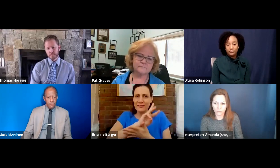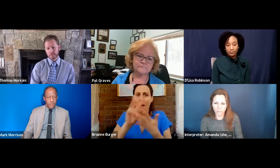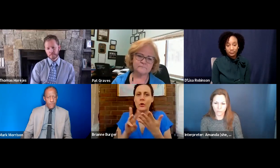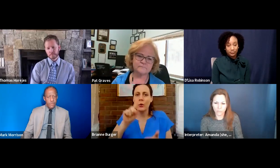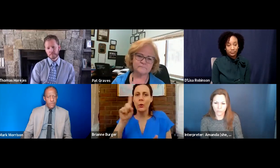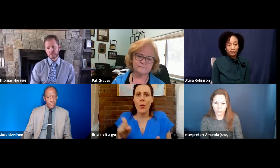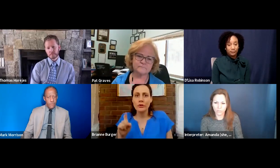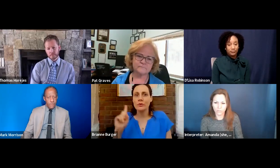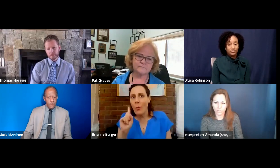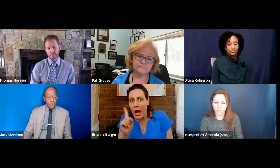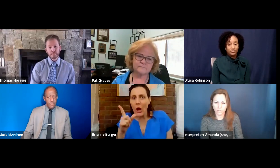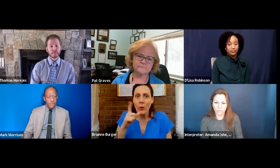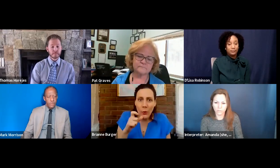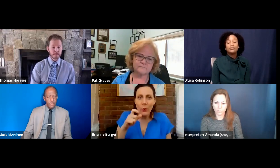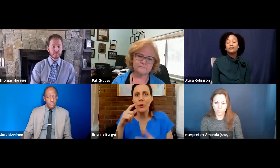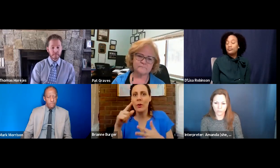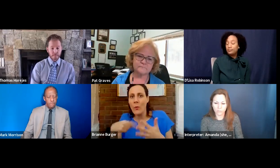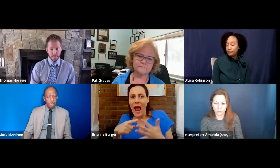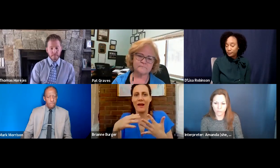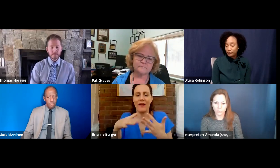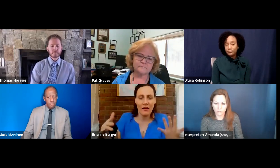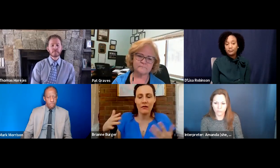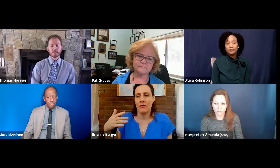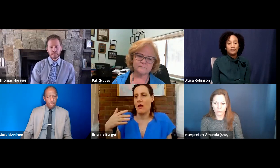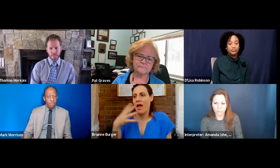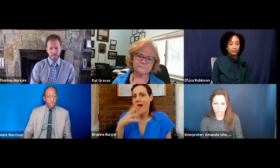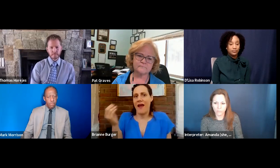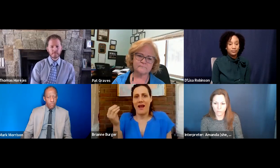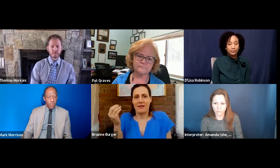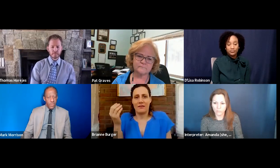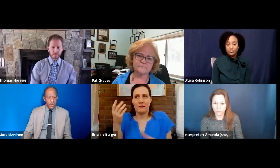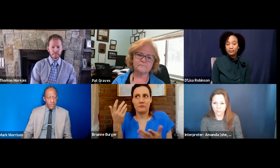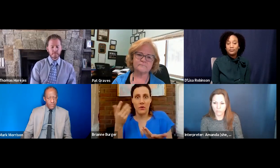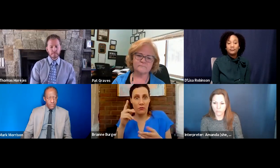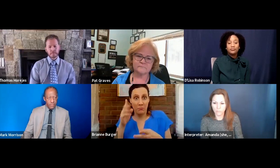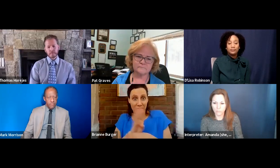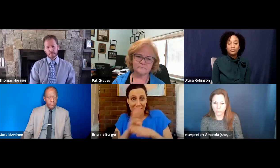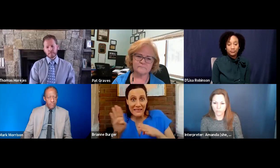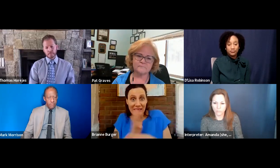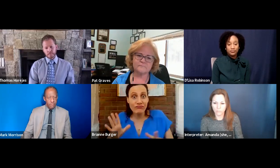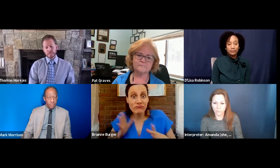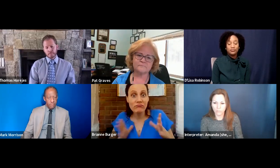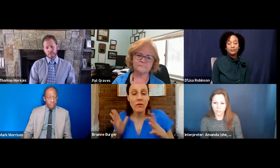Also, all of the details about the event, all the W questions, the who, the what, the when, the where.